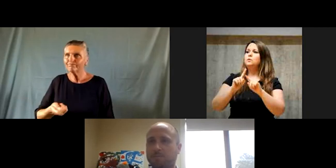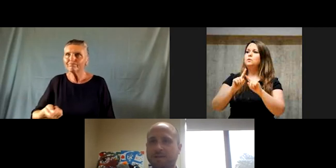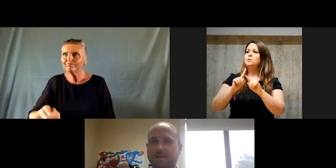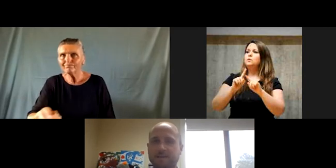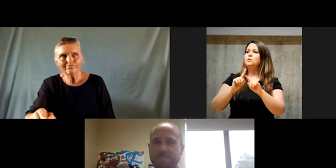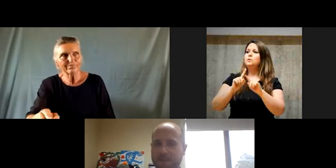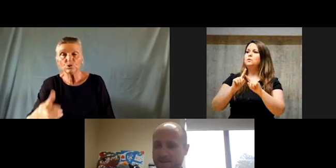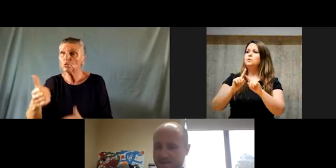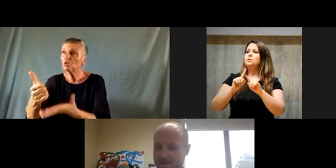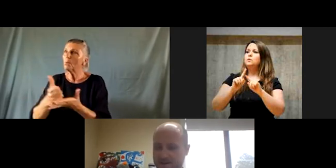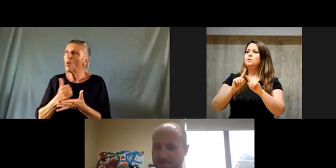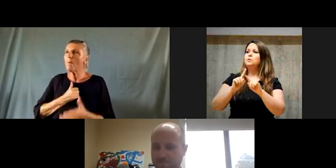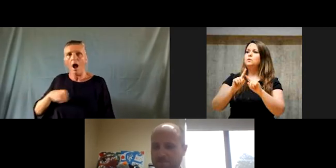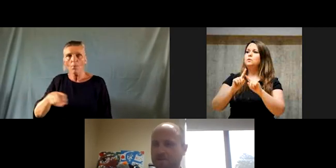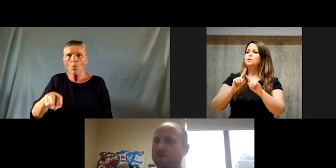my mobility.